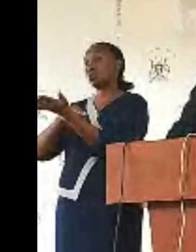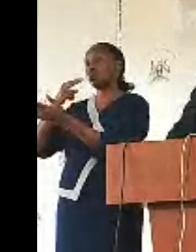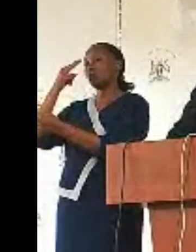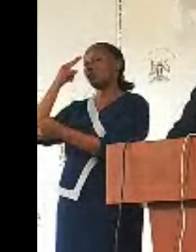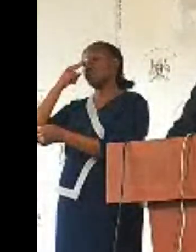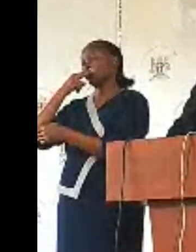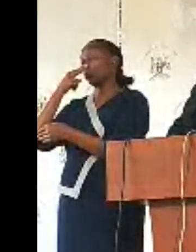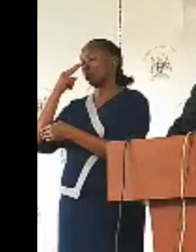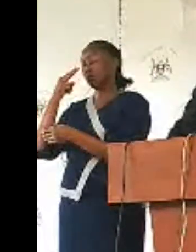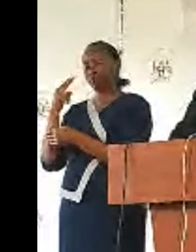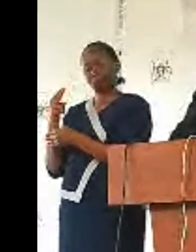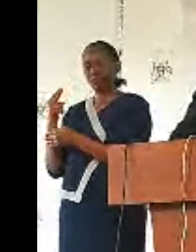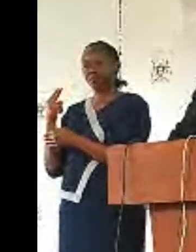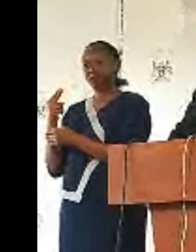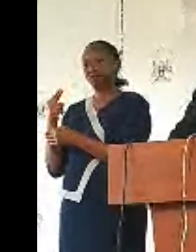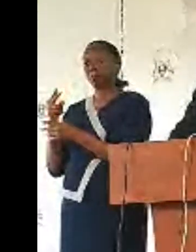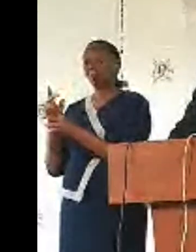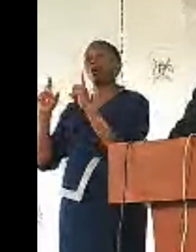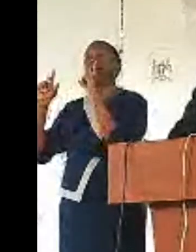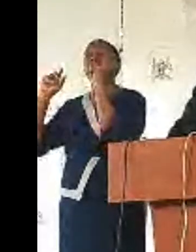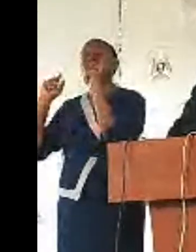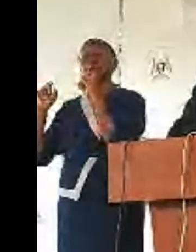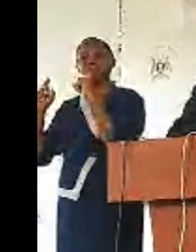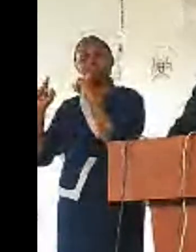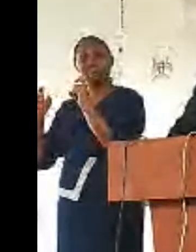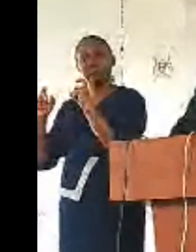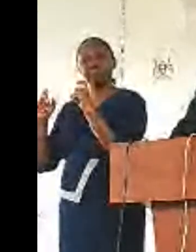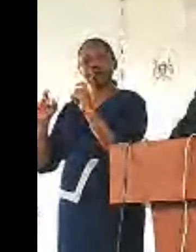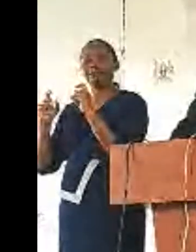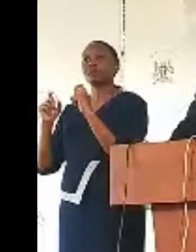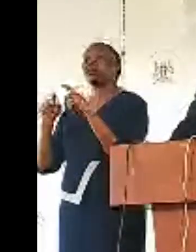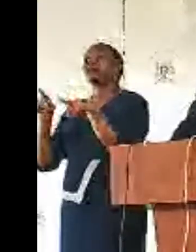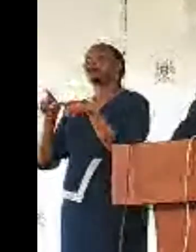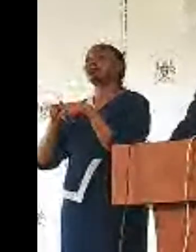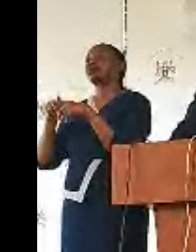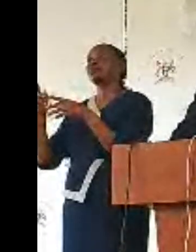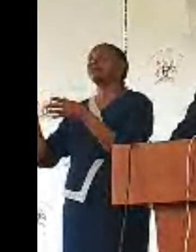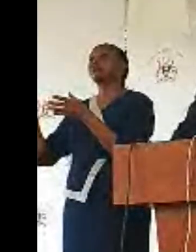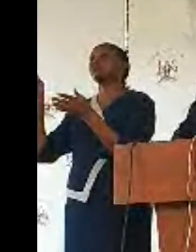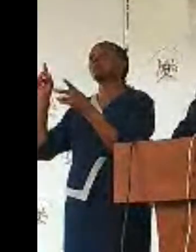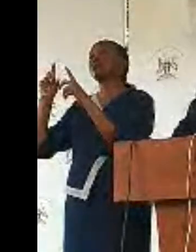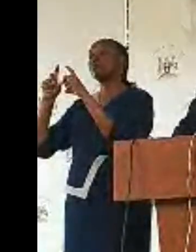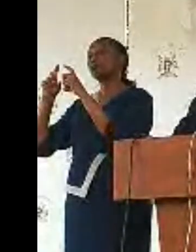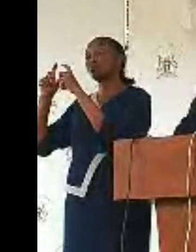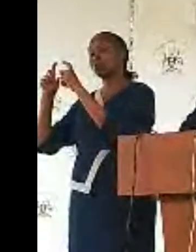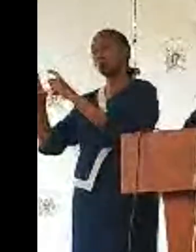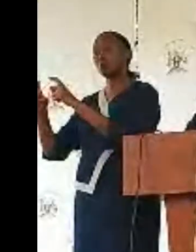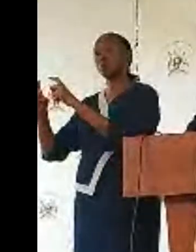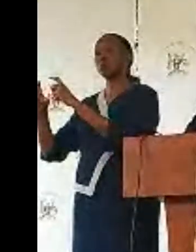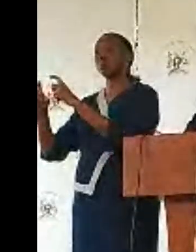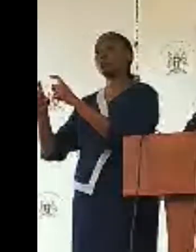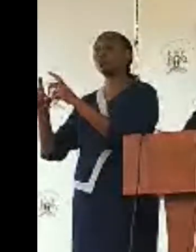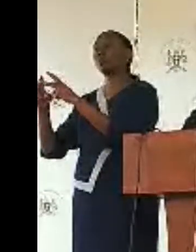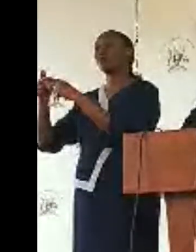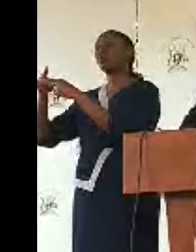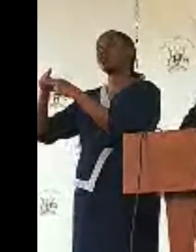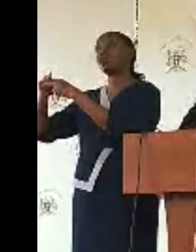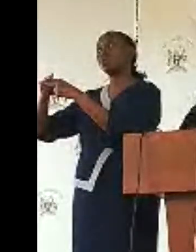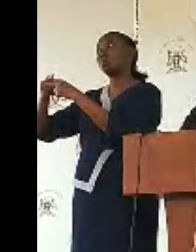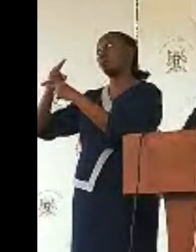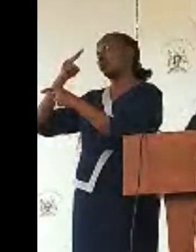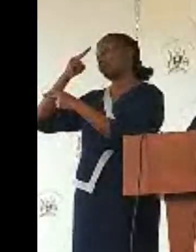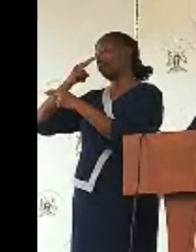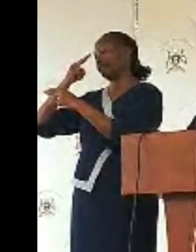registration. They take the photographs and they append the photographs against the names of